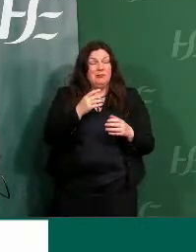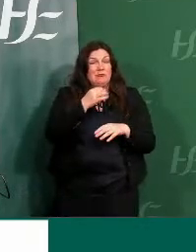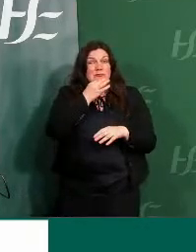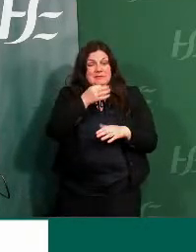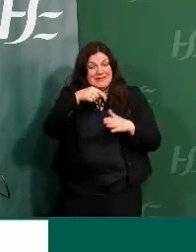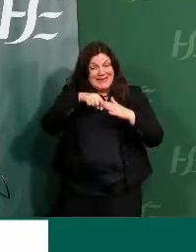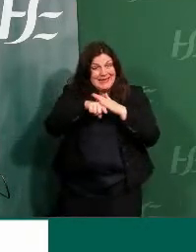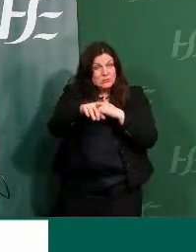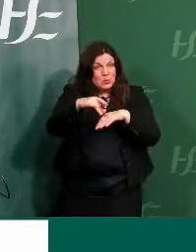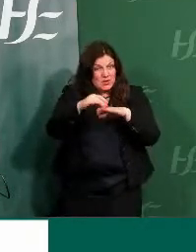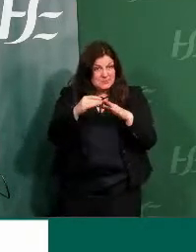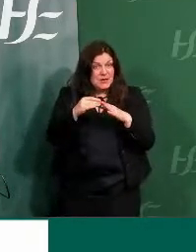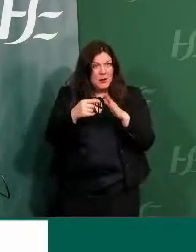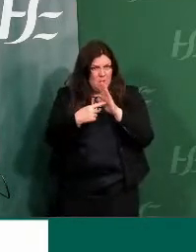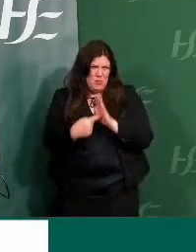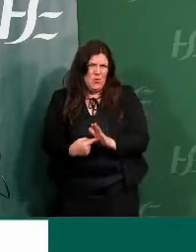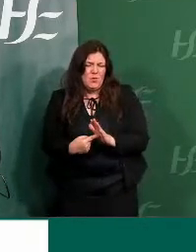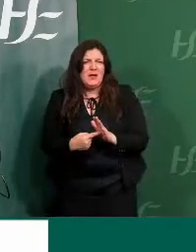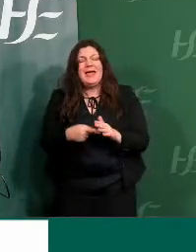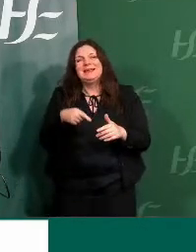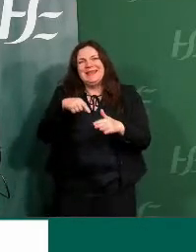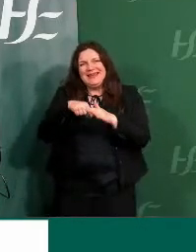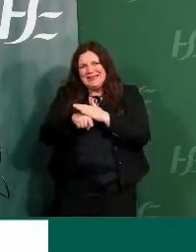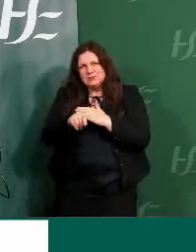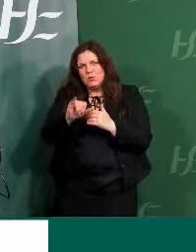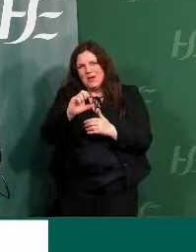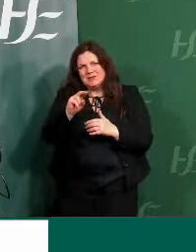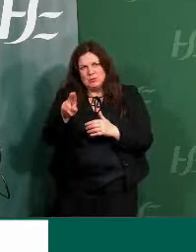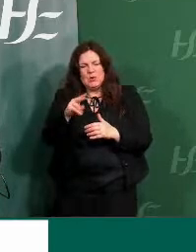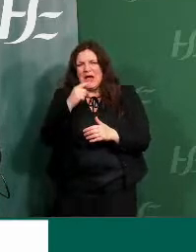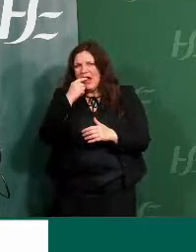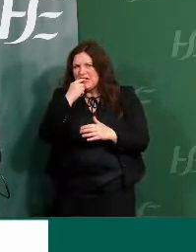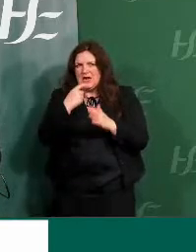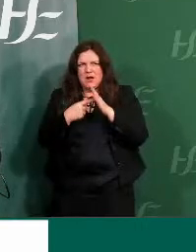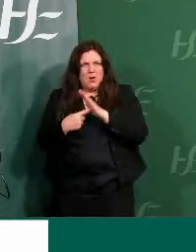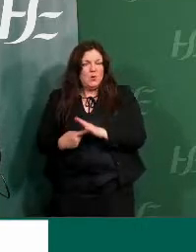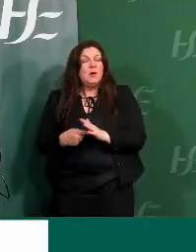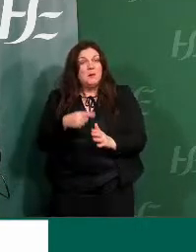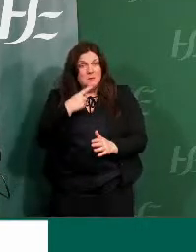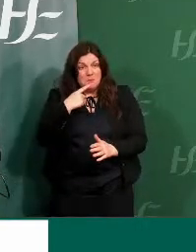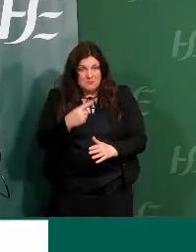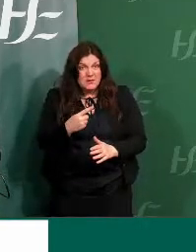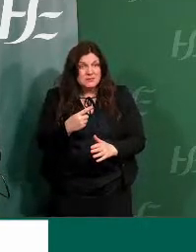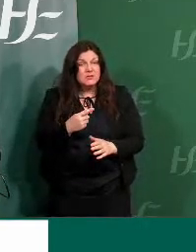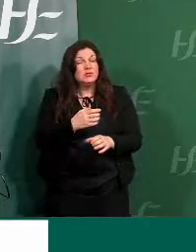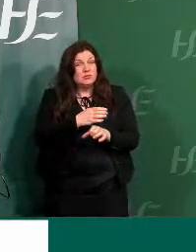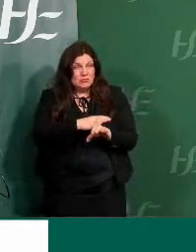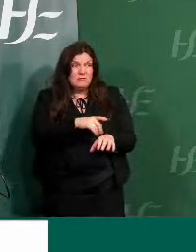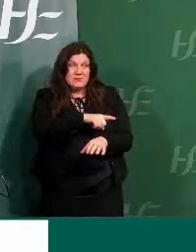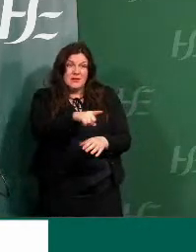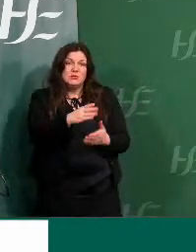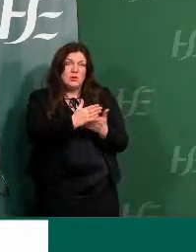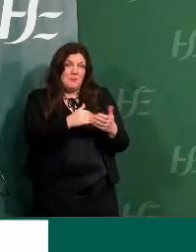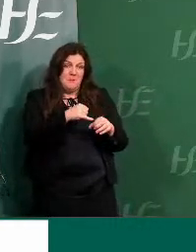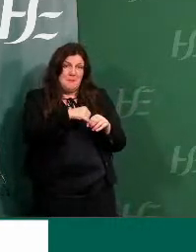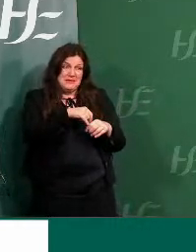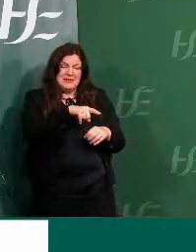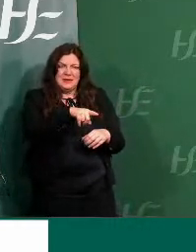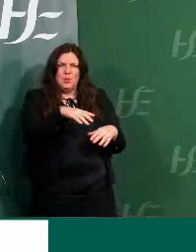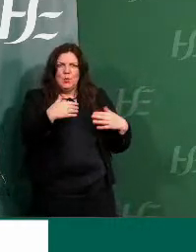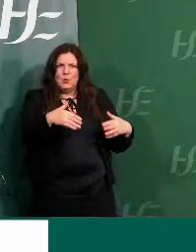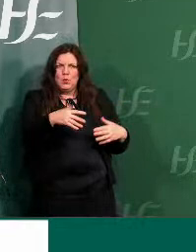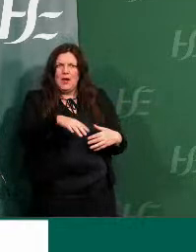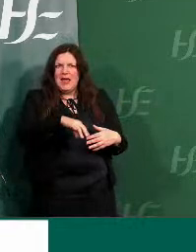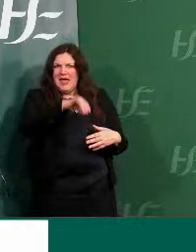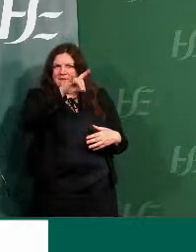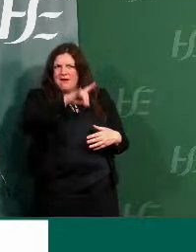indeed the risk of going to intensive care is extremely low. But children with certain medical conditions are at higher risk of